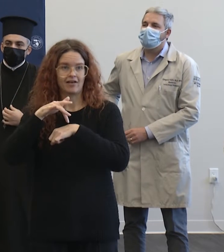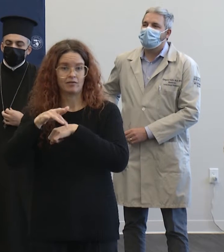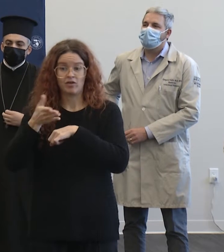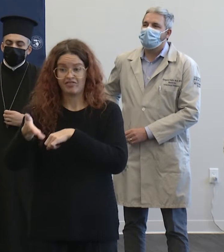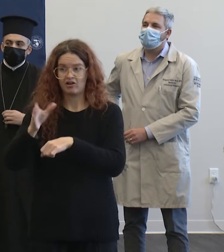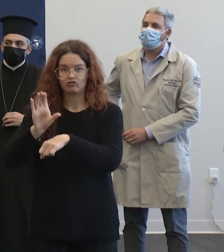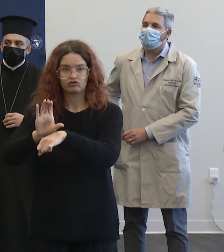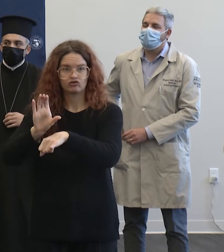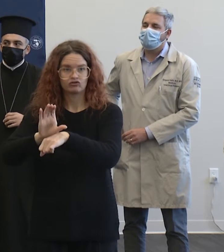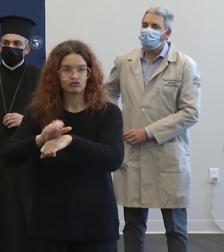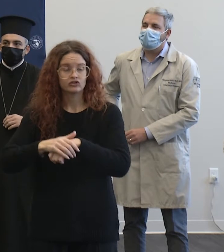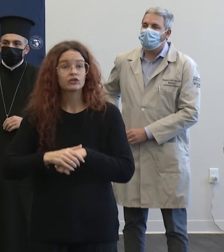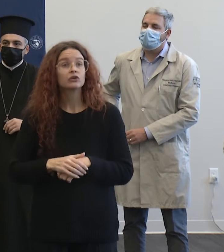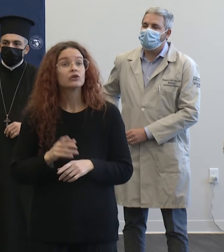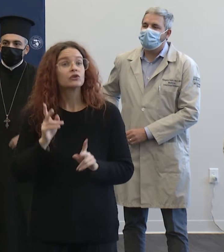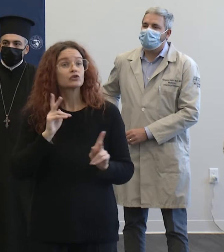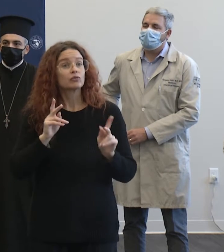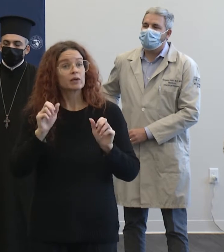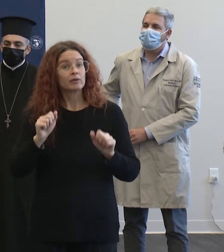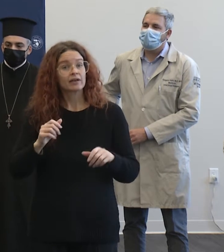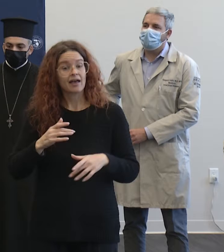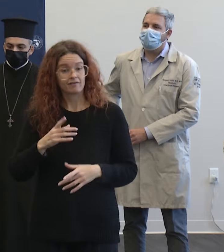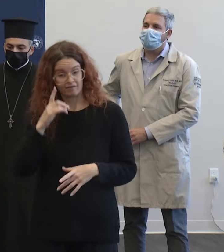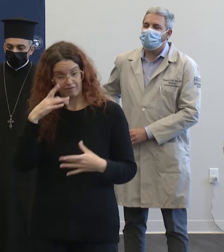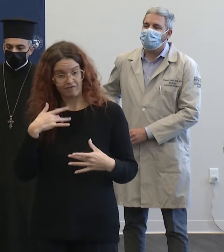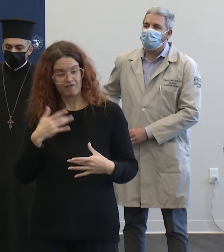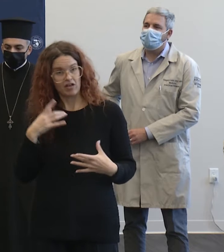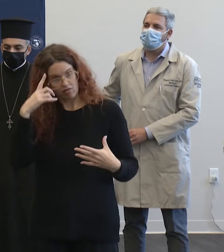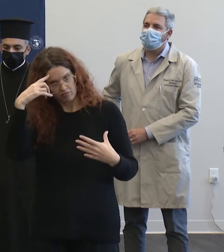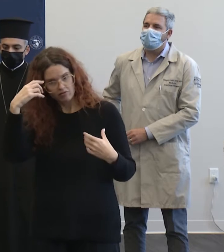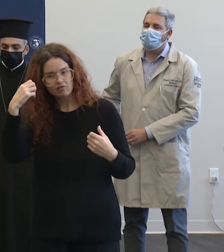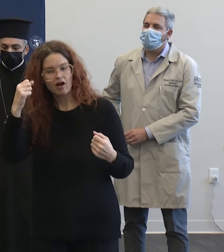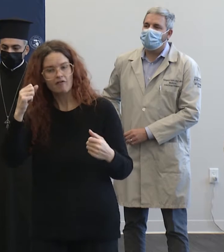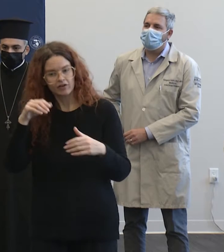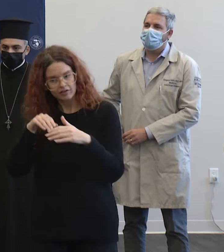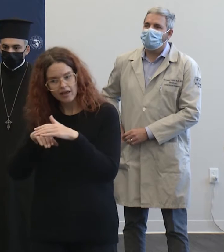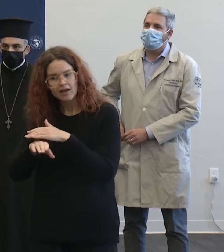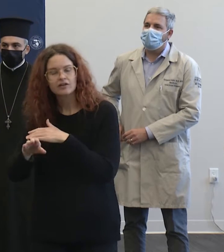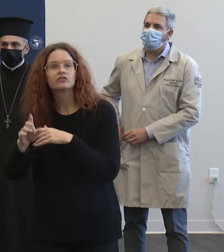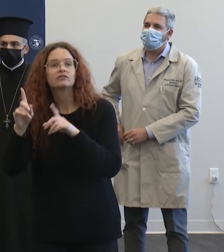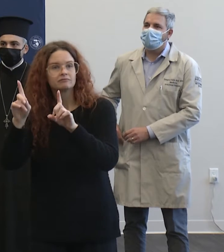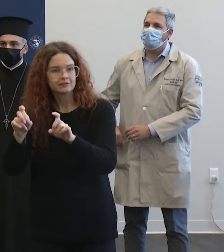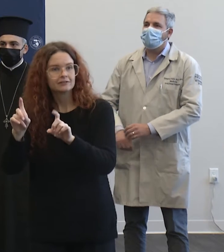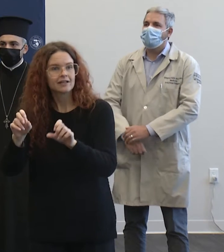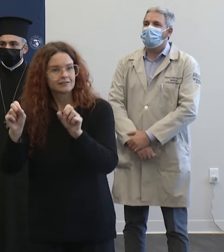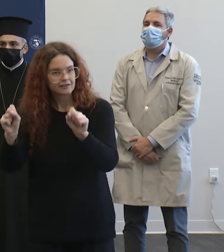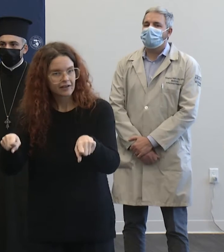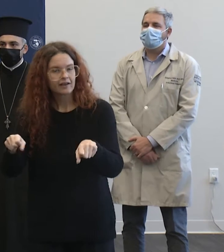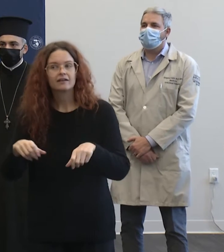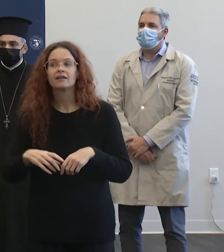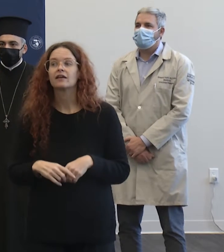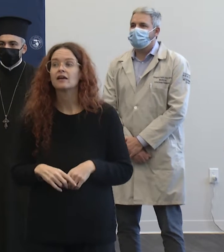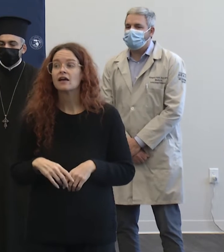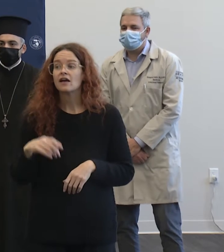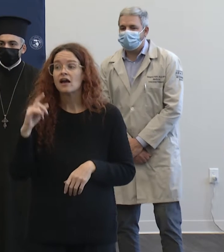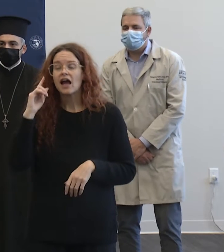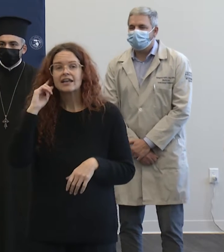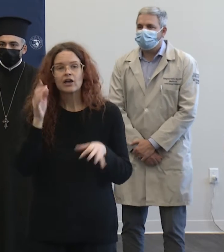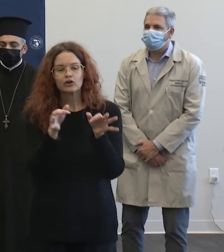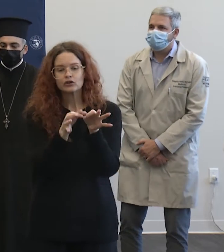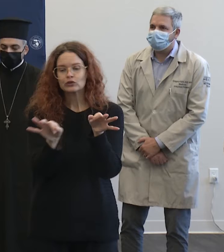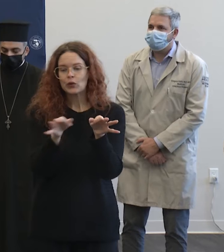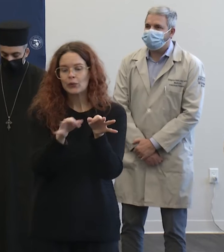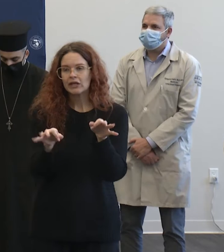their church so that people can feel confident as they come, they can get tested. And I heard the slogan that